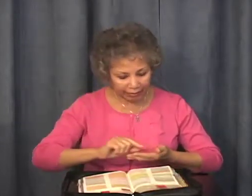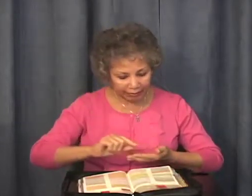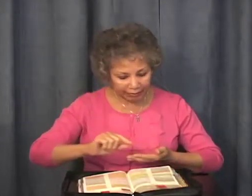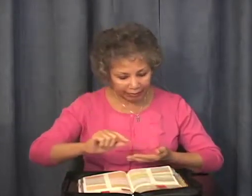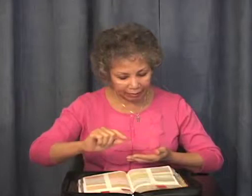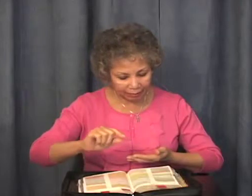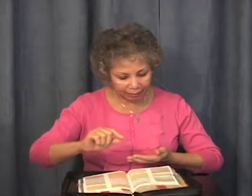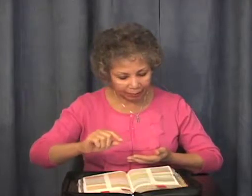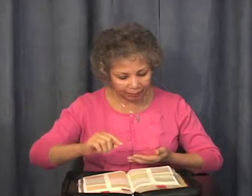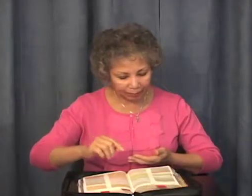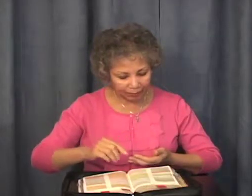grace